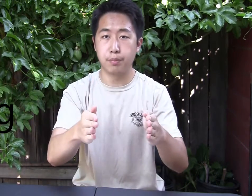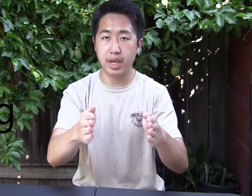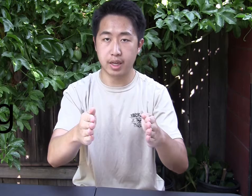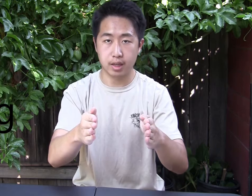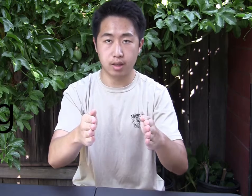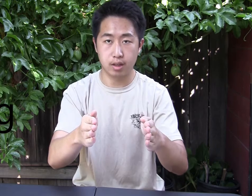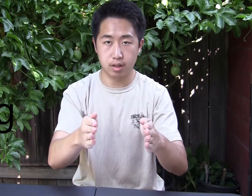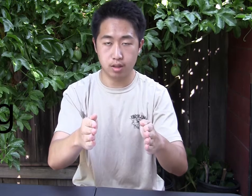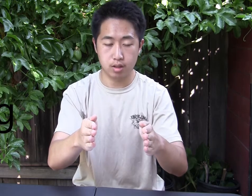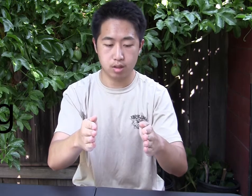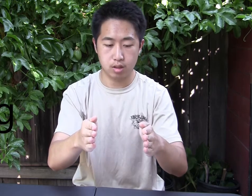Big.